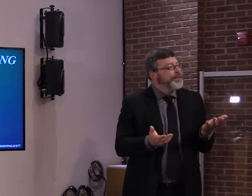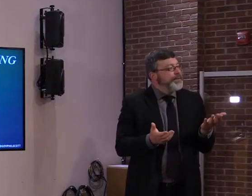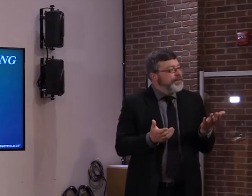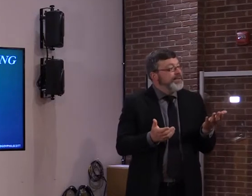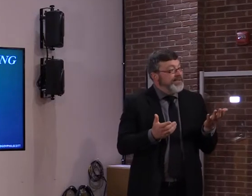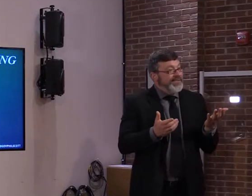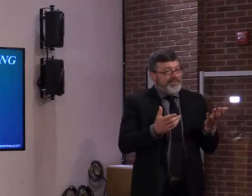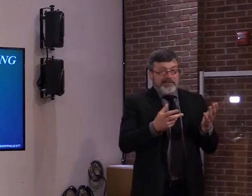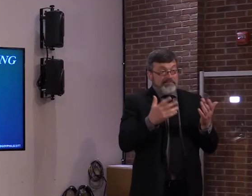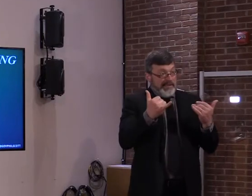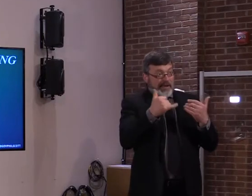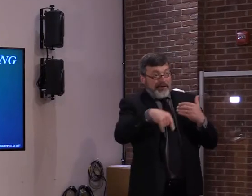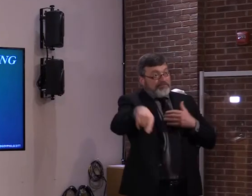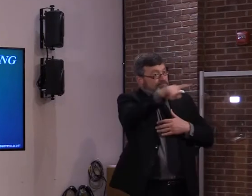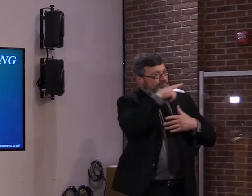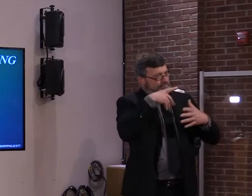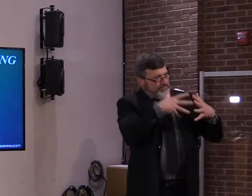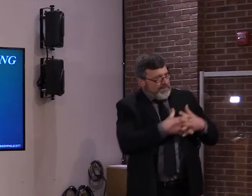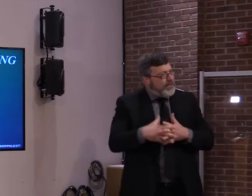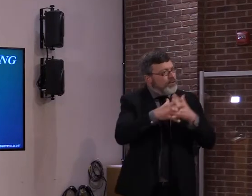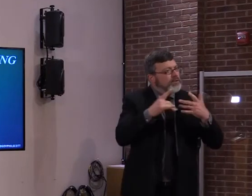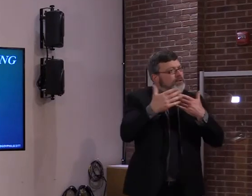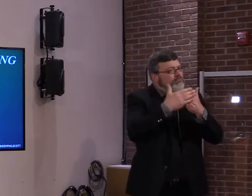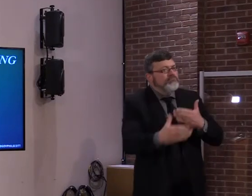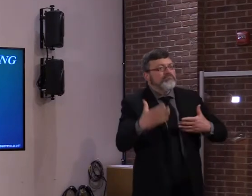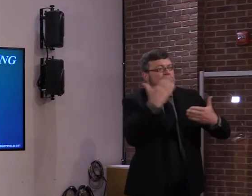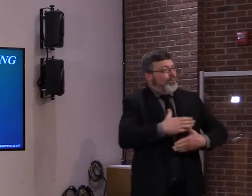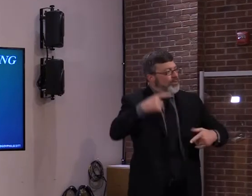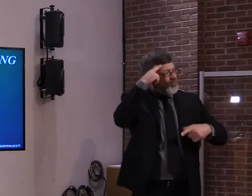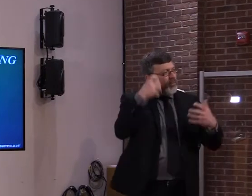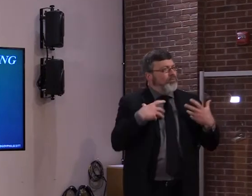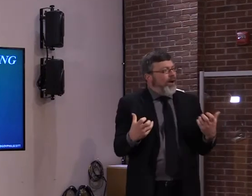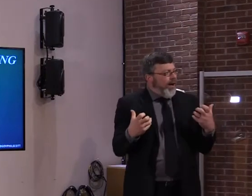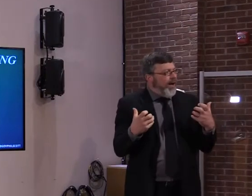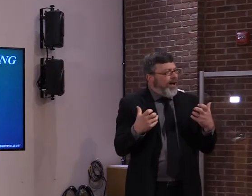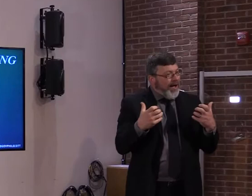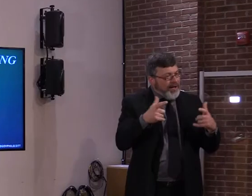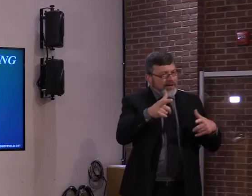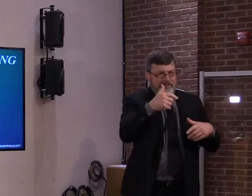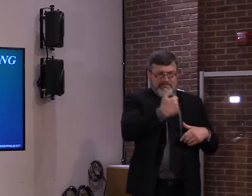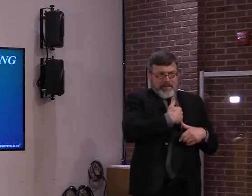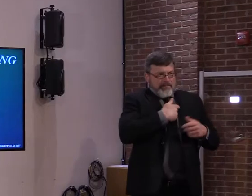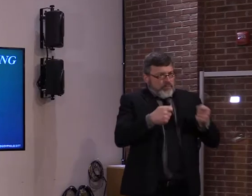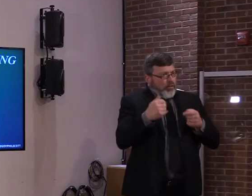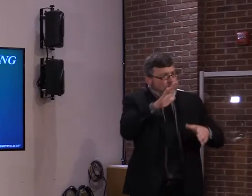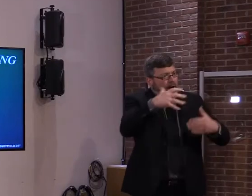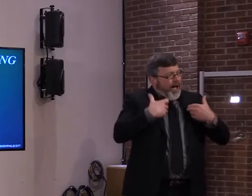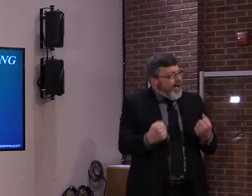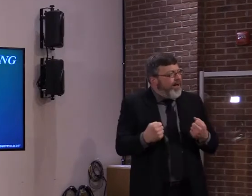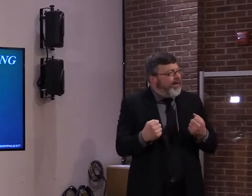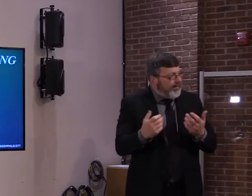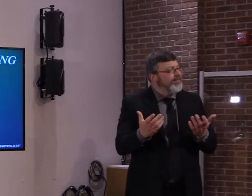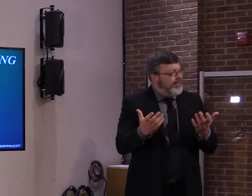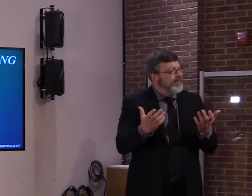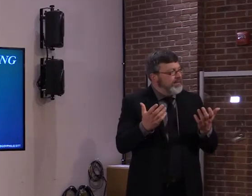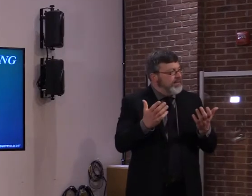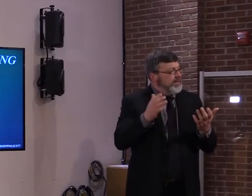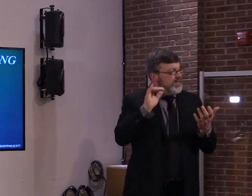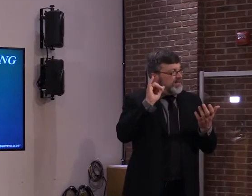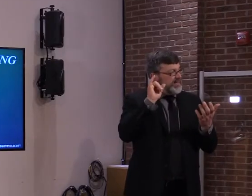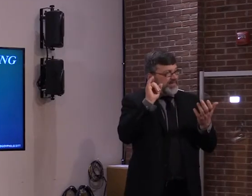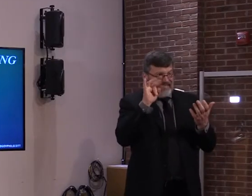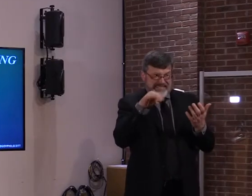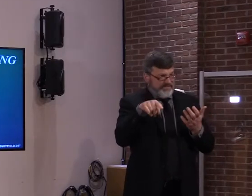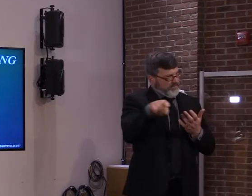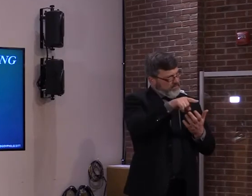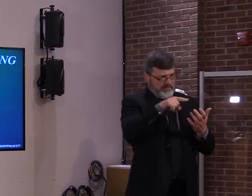you control back over your health and your life. But if you choose not to get vaccinated, you're effectively